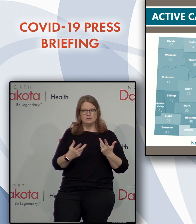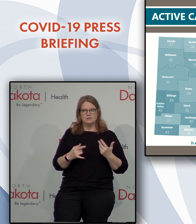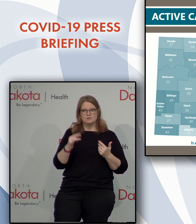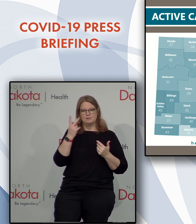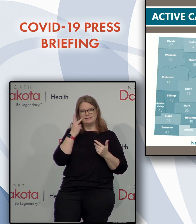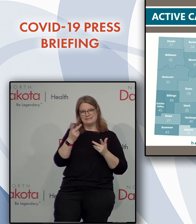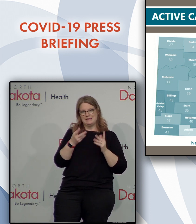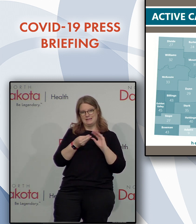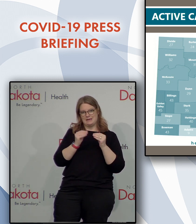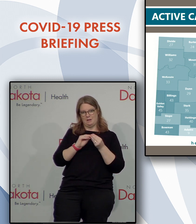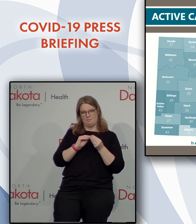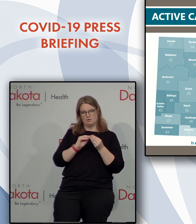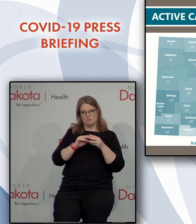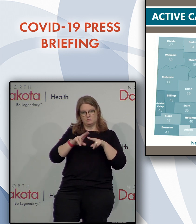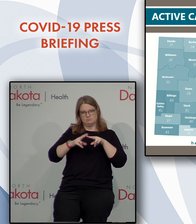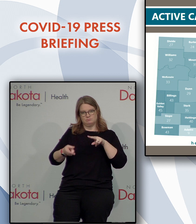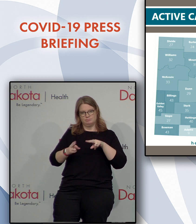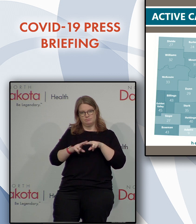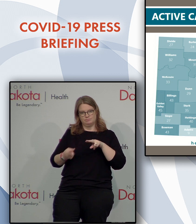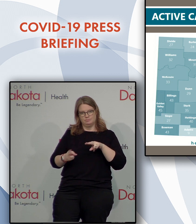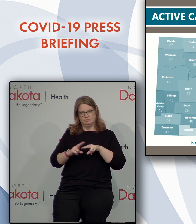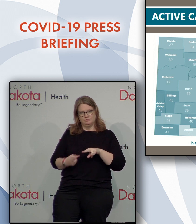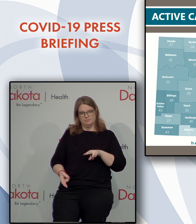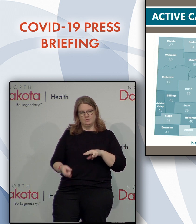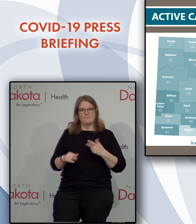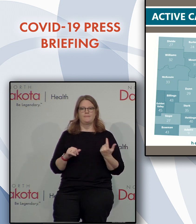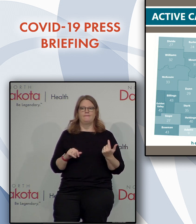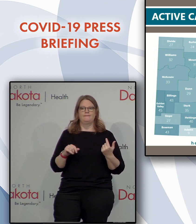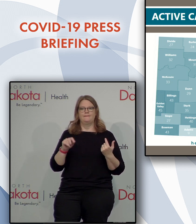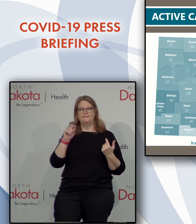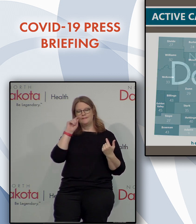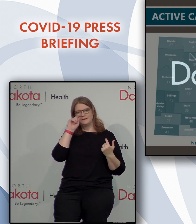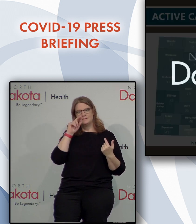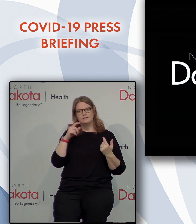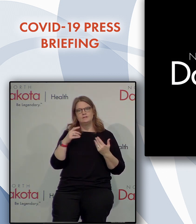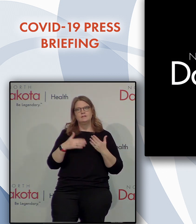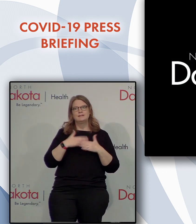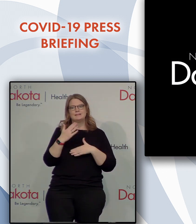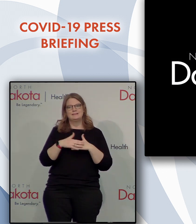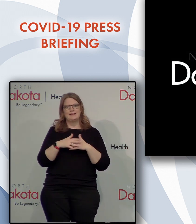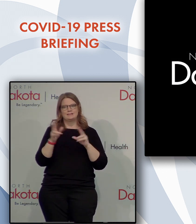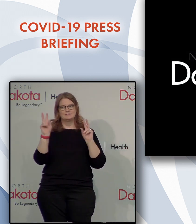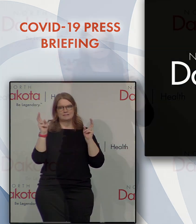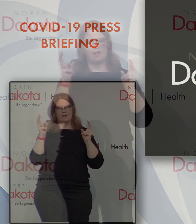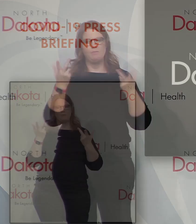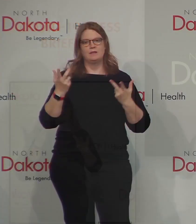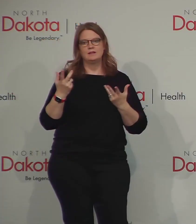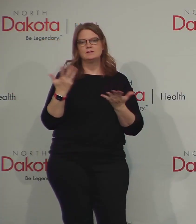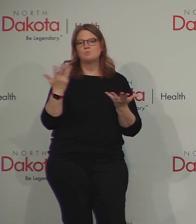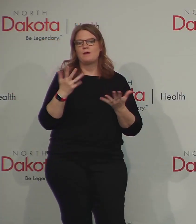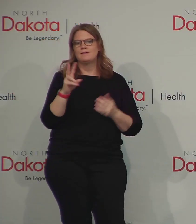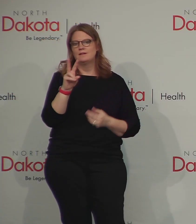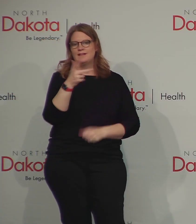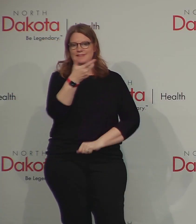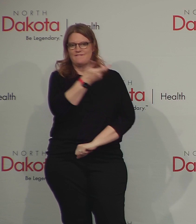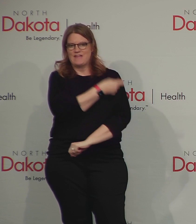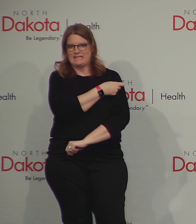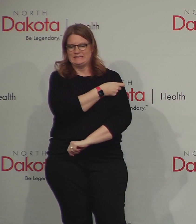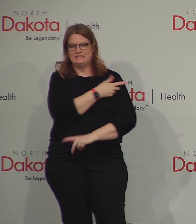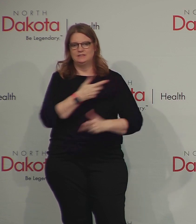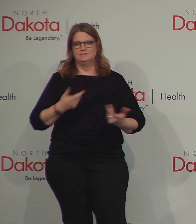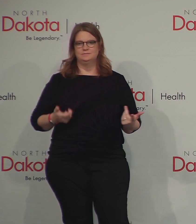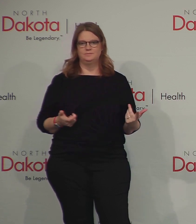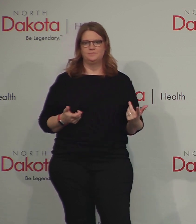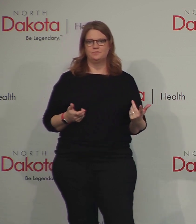numbers drop in those more rural areas as well. Next topic has to do with the vaccine. And this